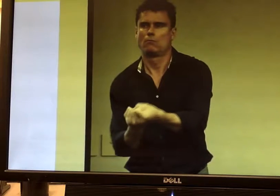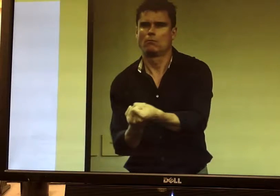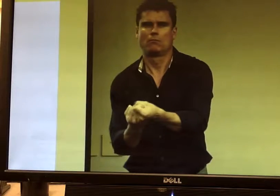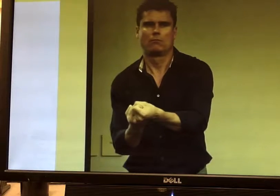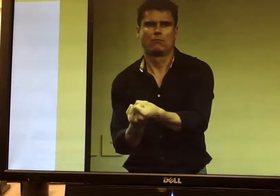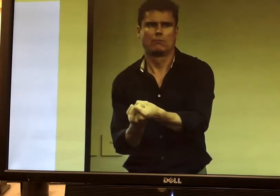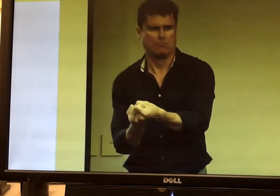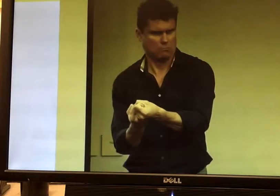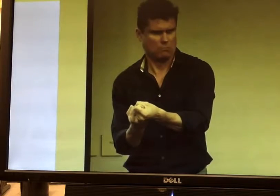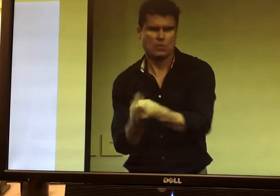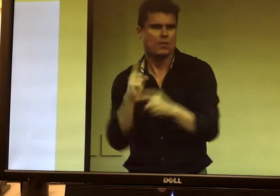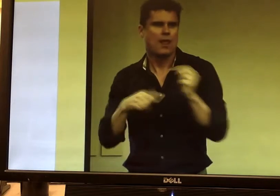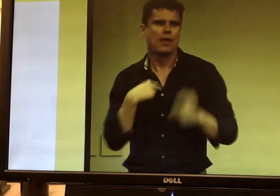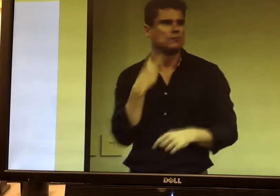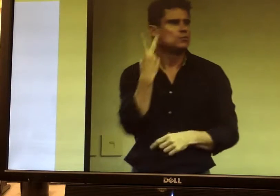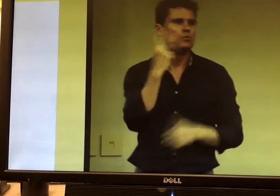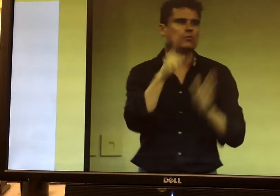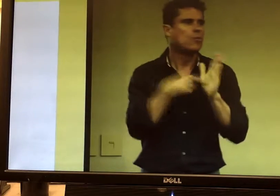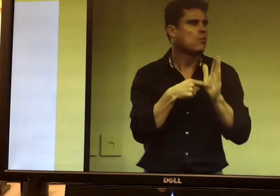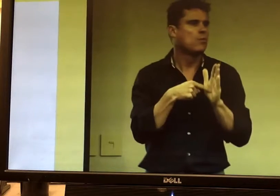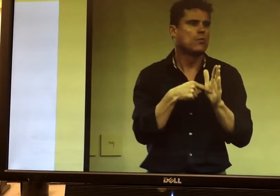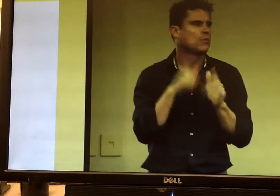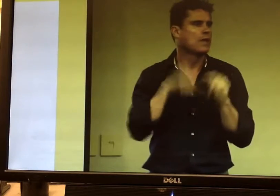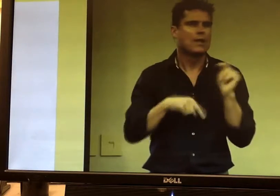They also have an advocacy component.